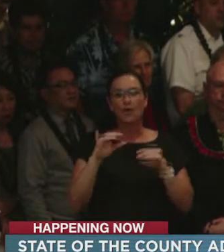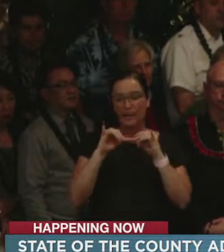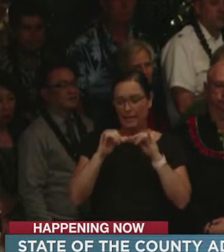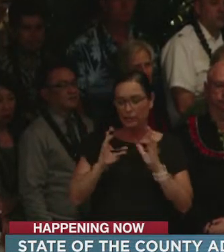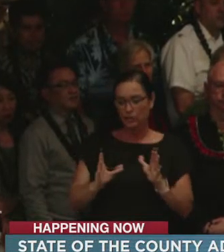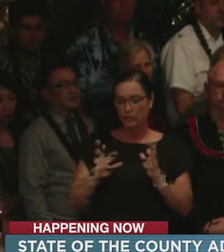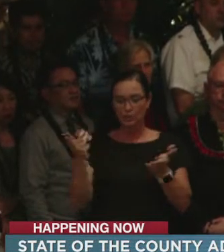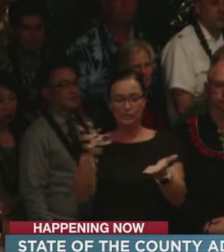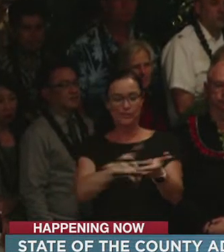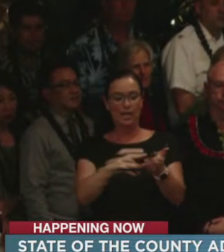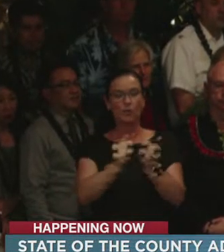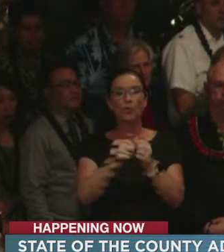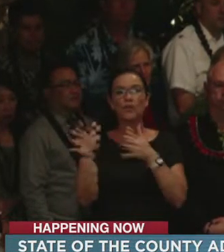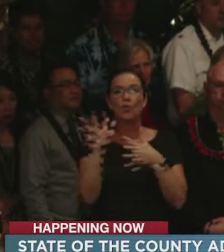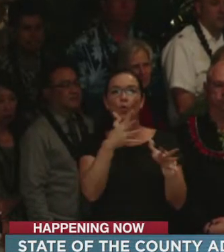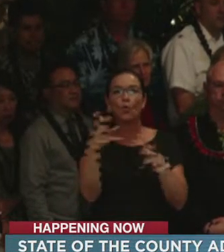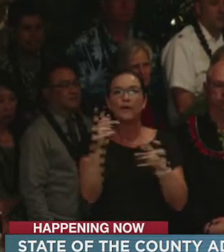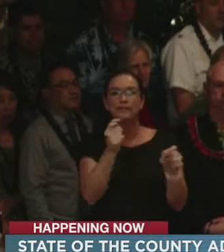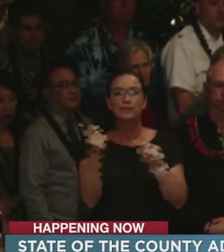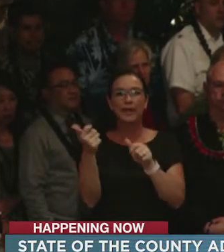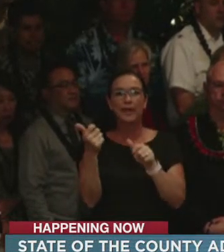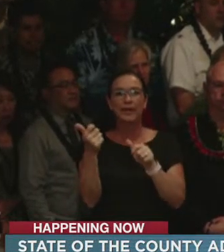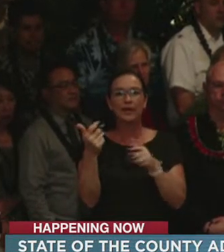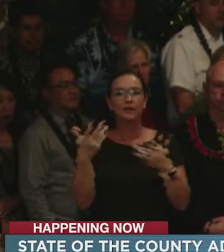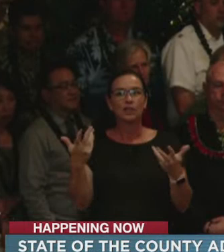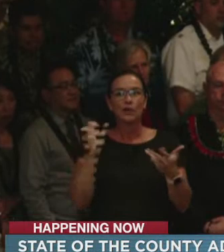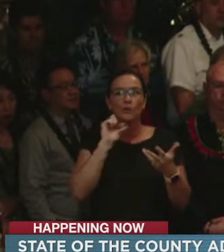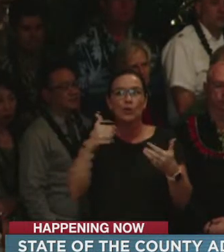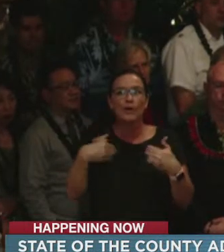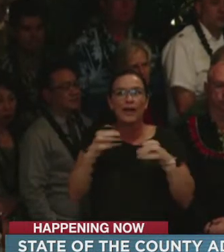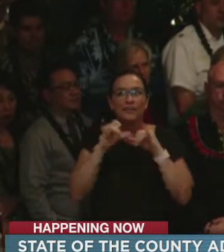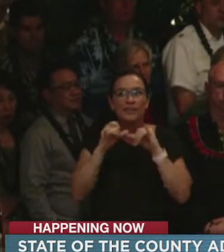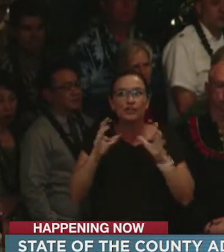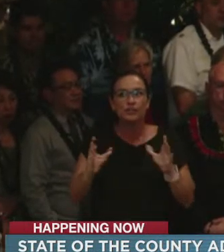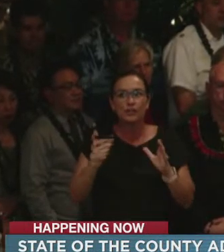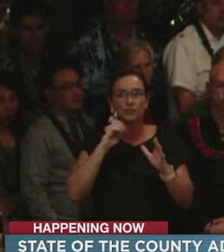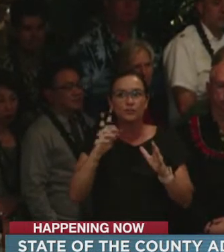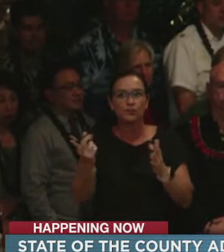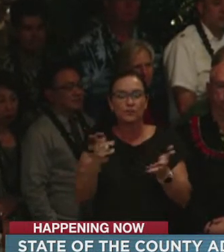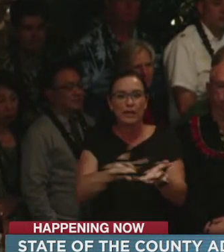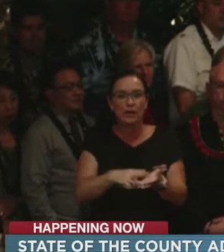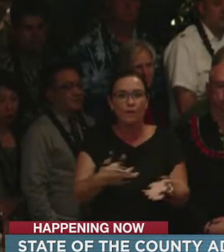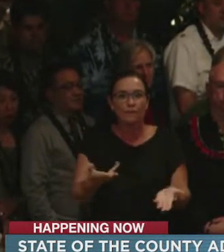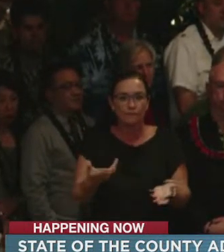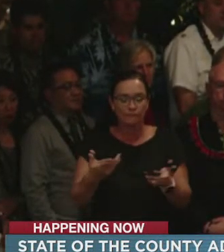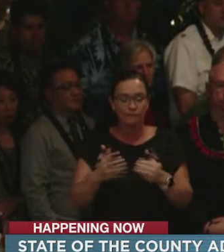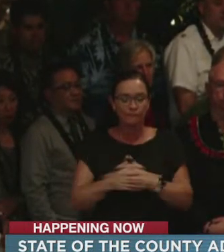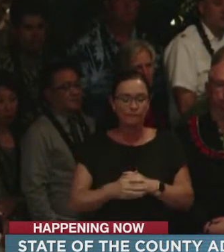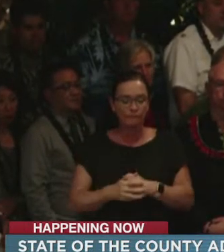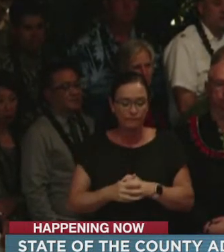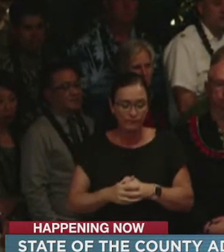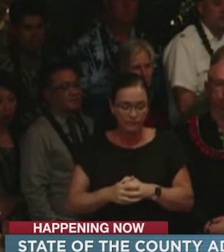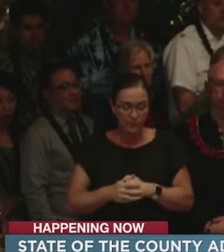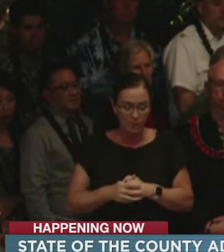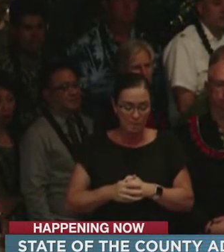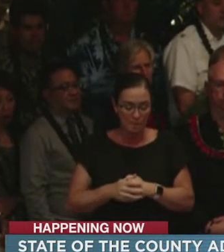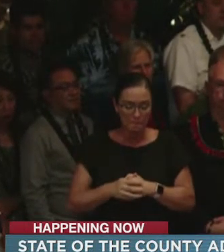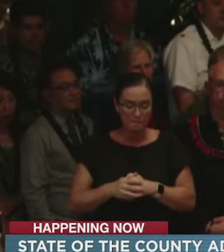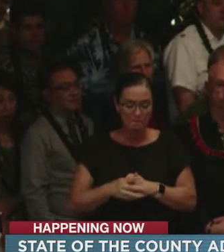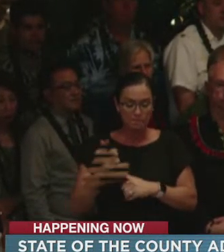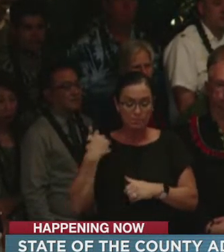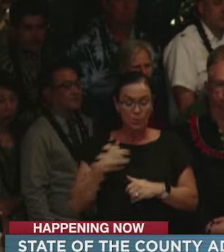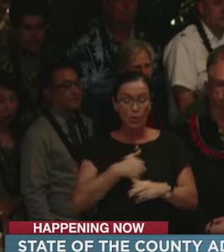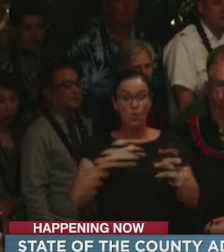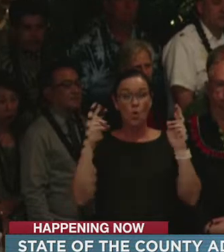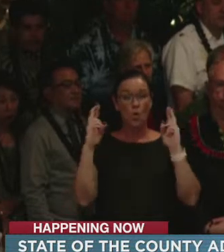on wind speeds when we have hard times finding engineers to sign off on wind speeds. We're hoping